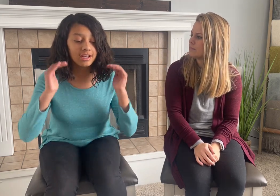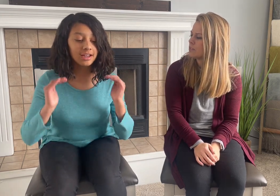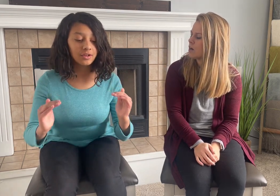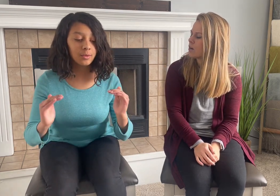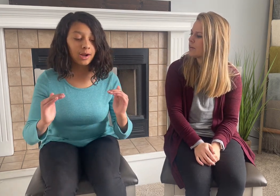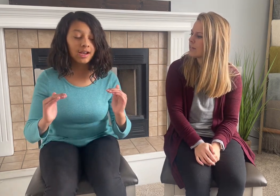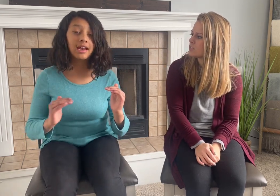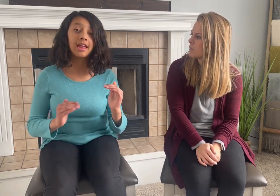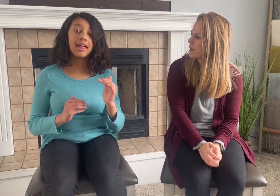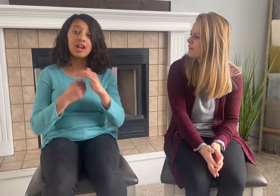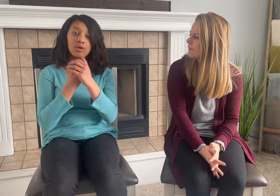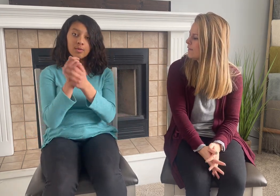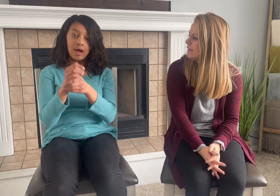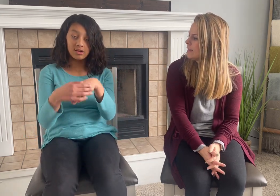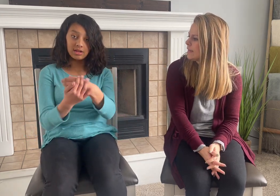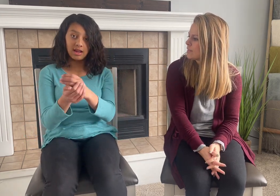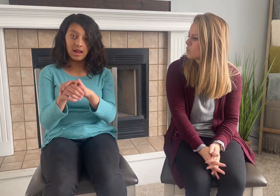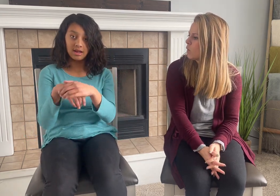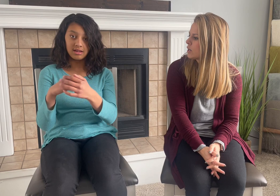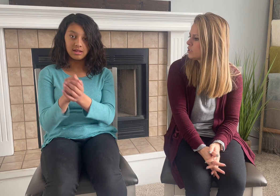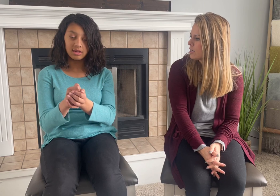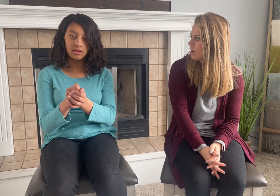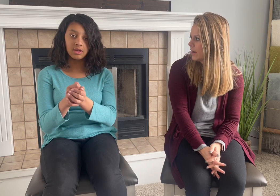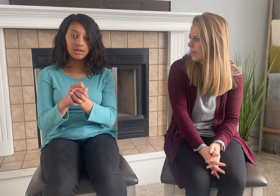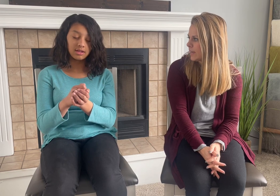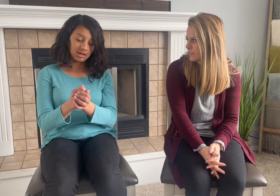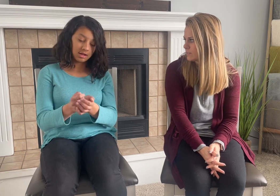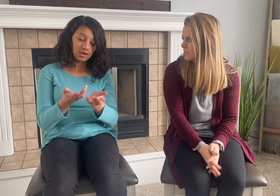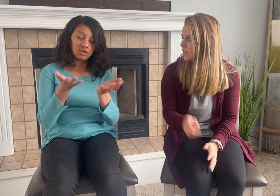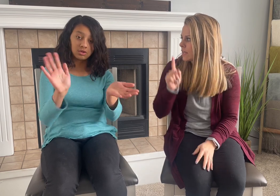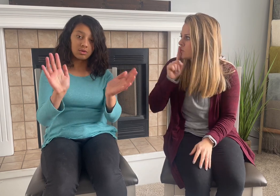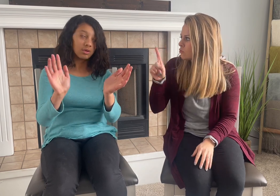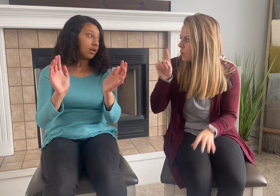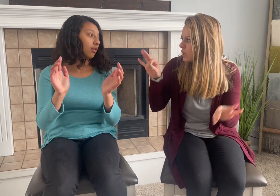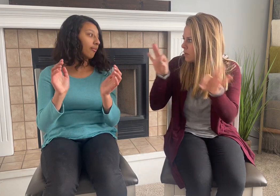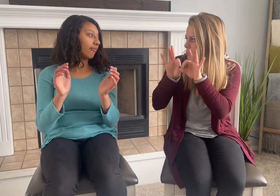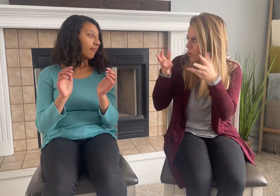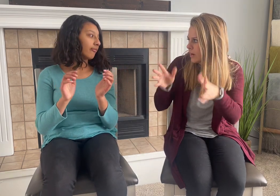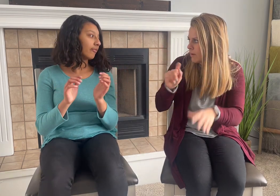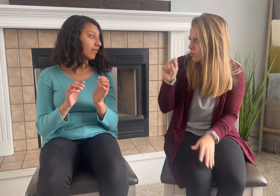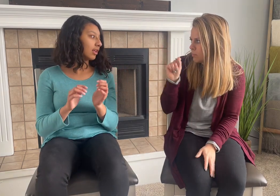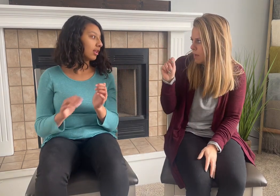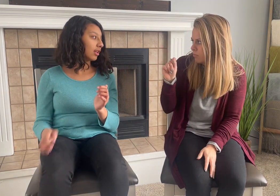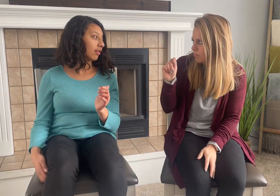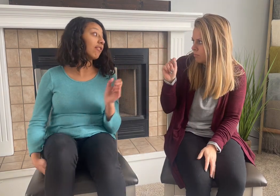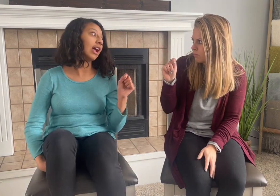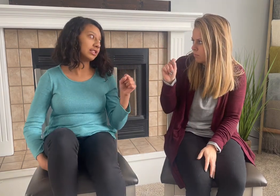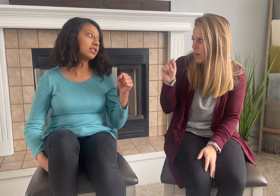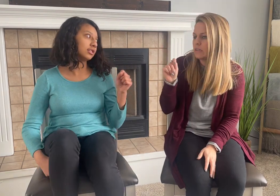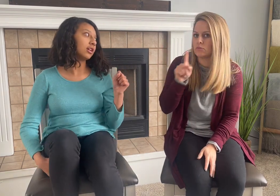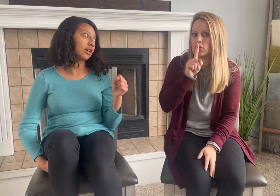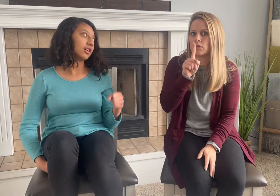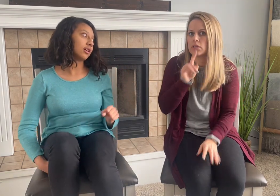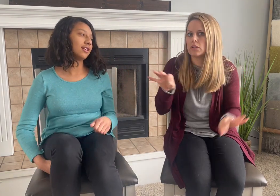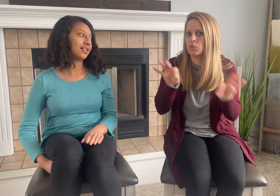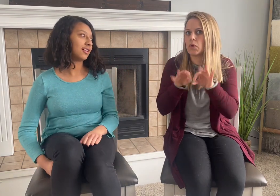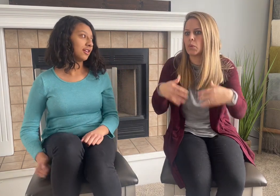Our next one is washing our hands. That's really important after the bathroom, right? Really, really important.